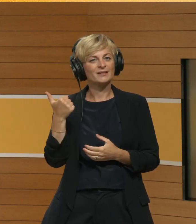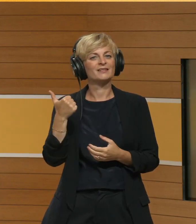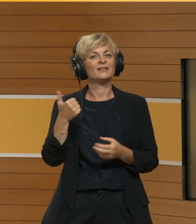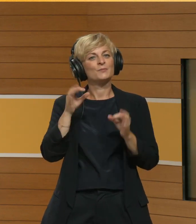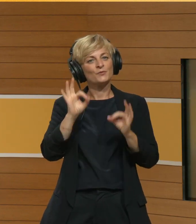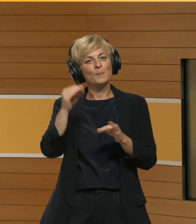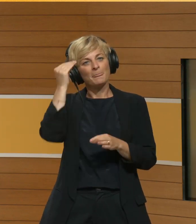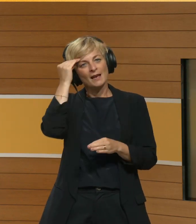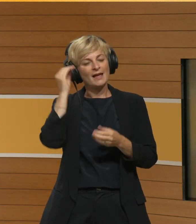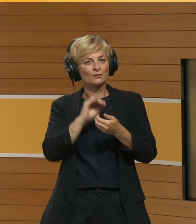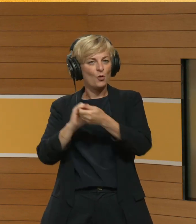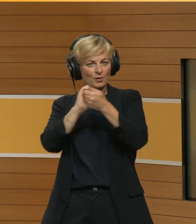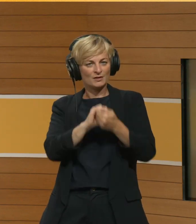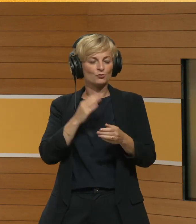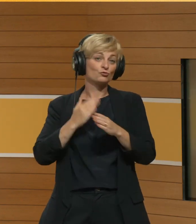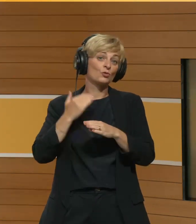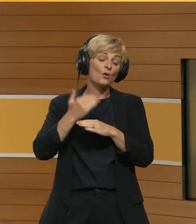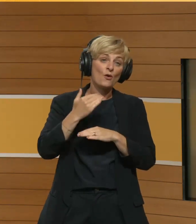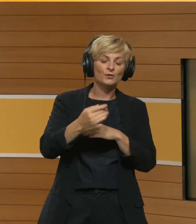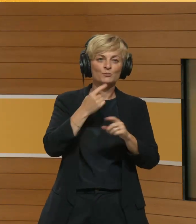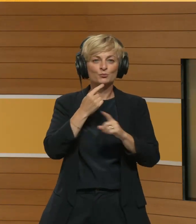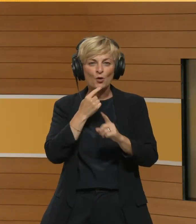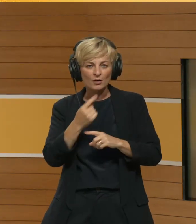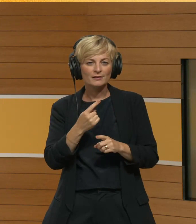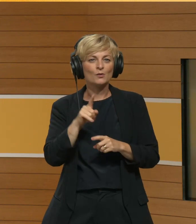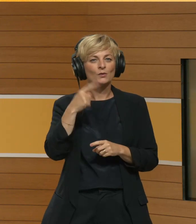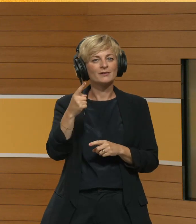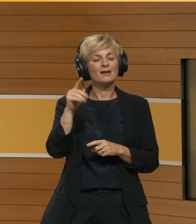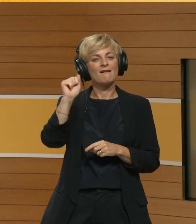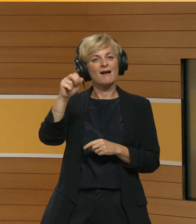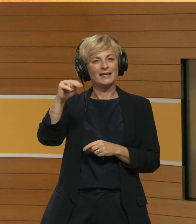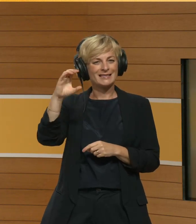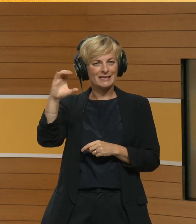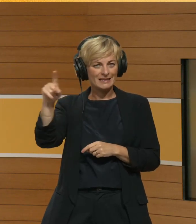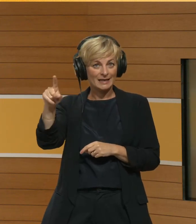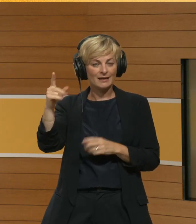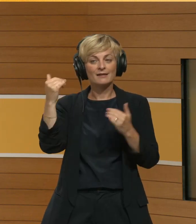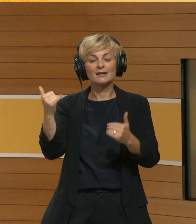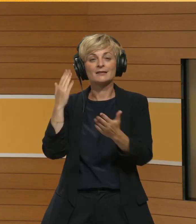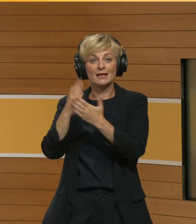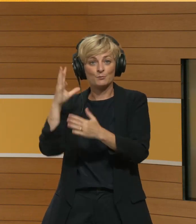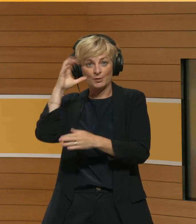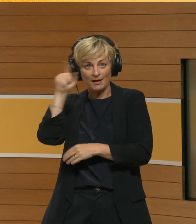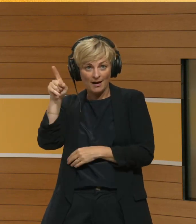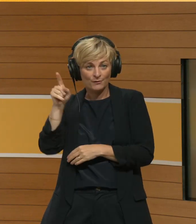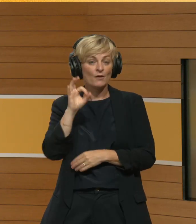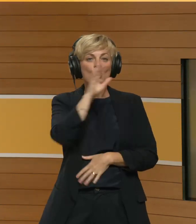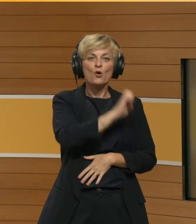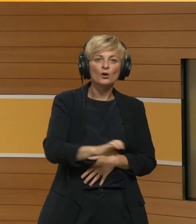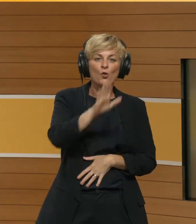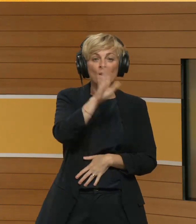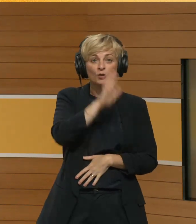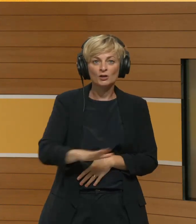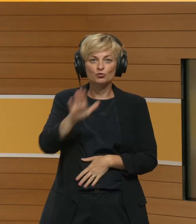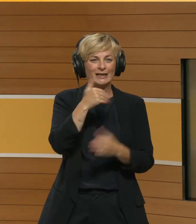the ANCC now understood that for European and German hospitals, this is a requirement we cannot fulfill. So